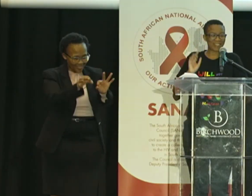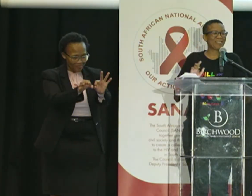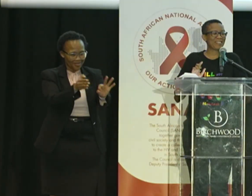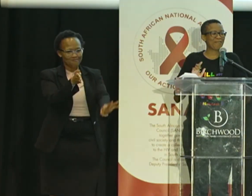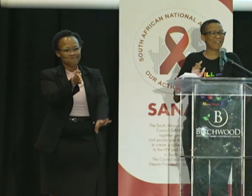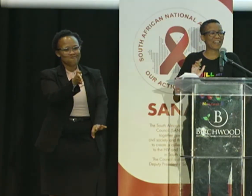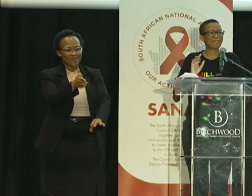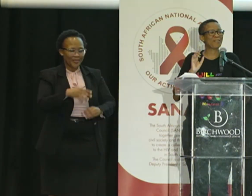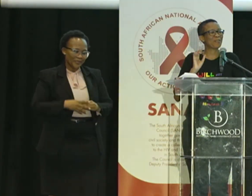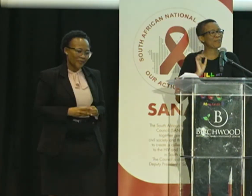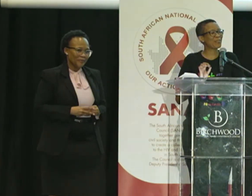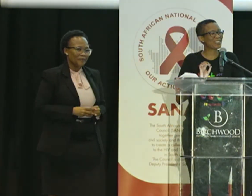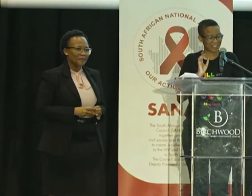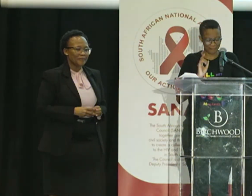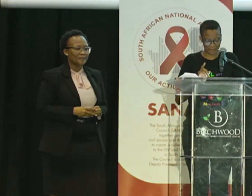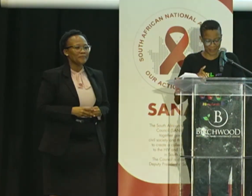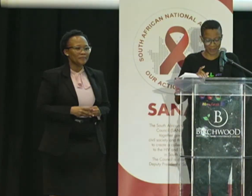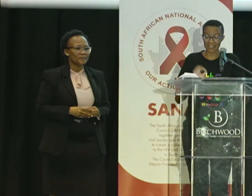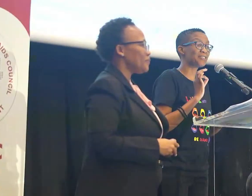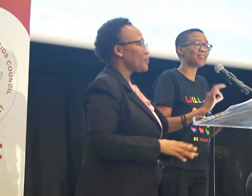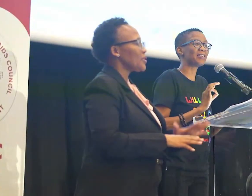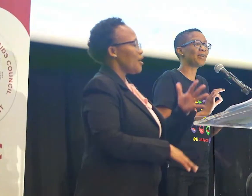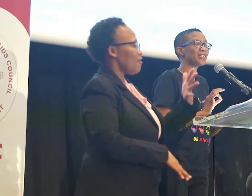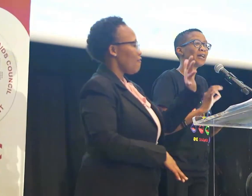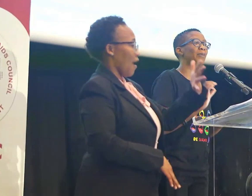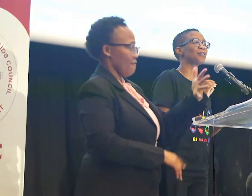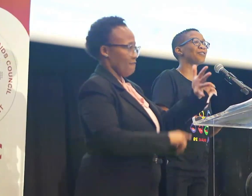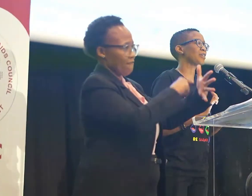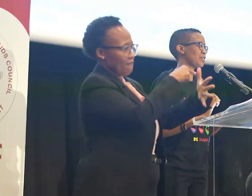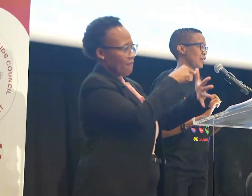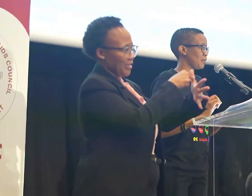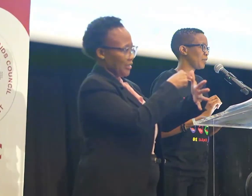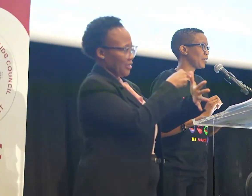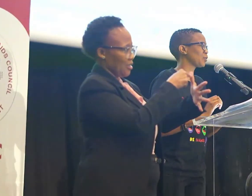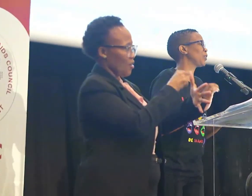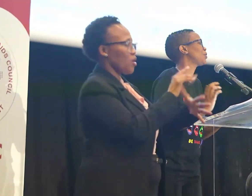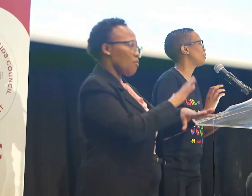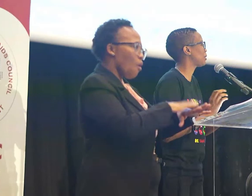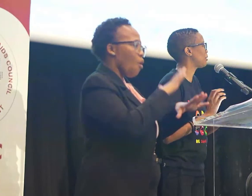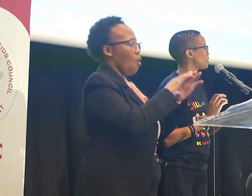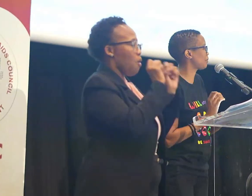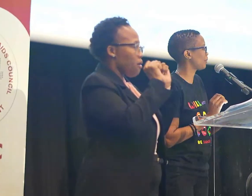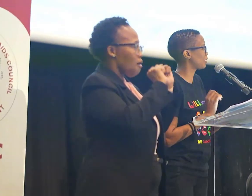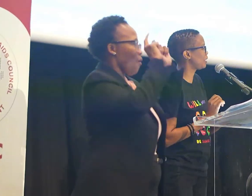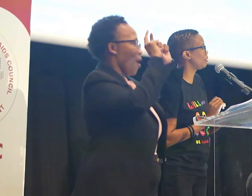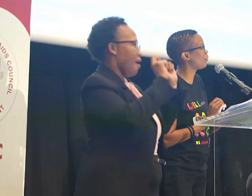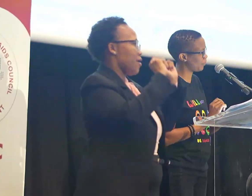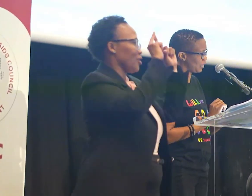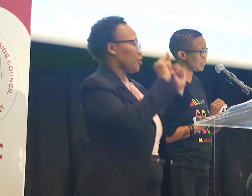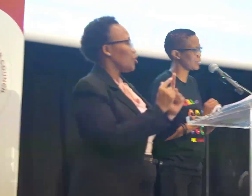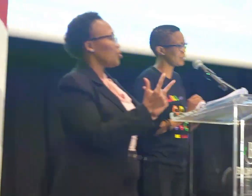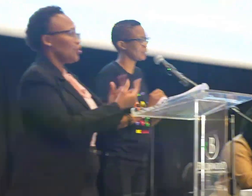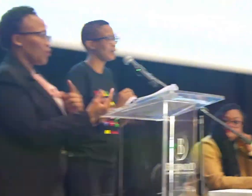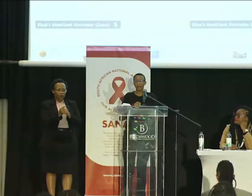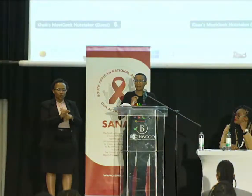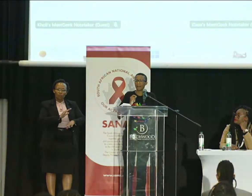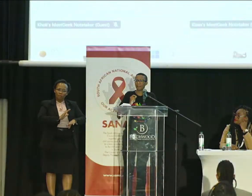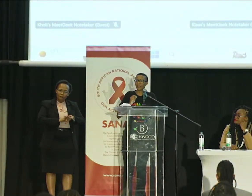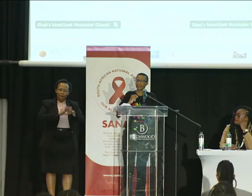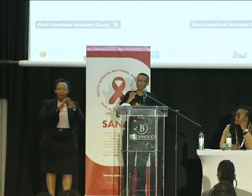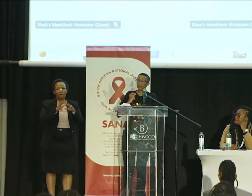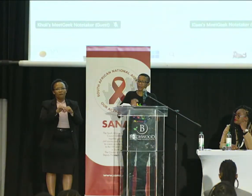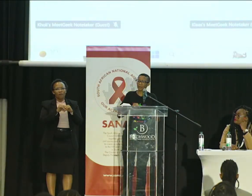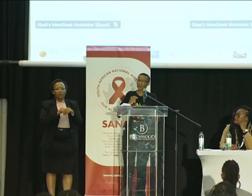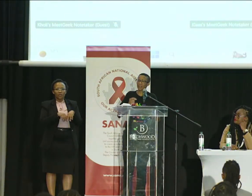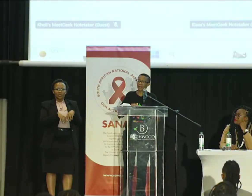There's only 5, of which the first one is really much about raising awareness. We talk a lot about key populations,